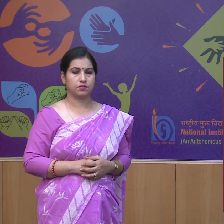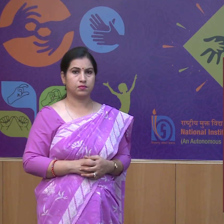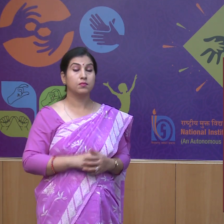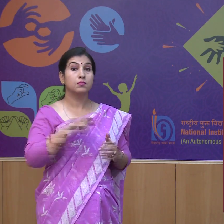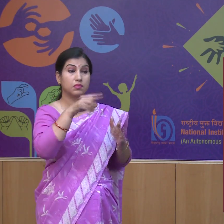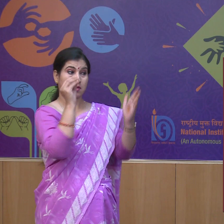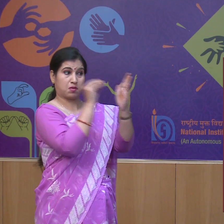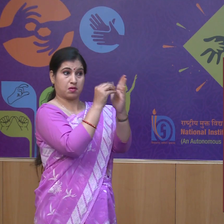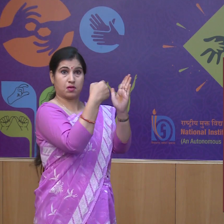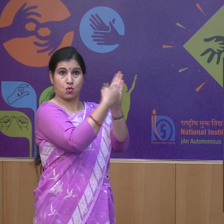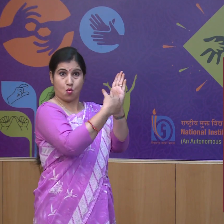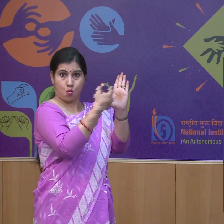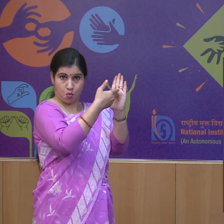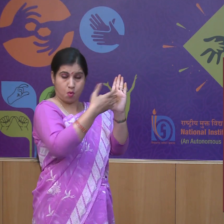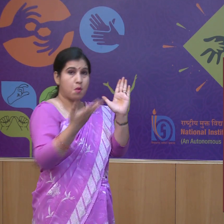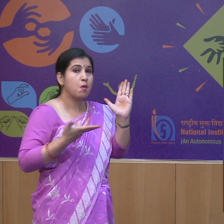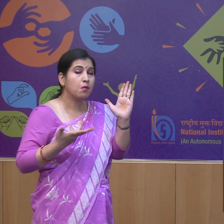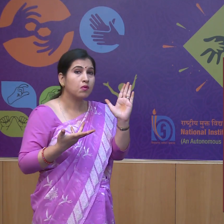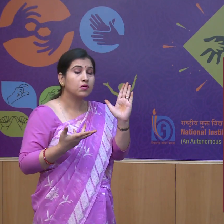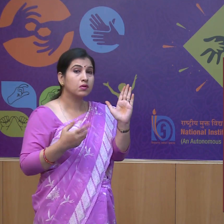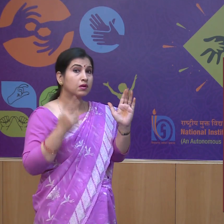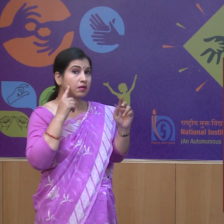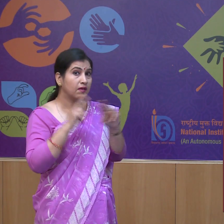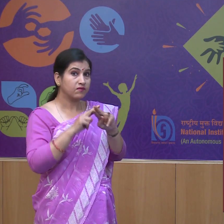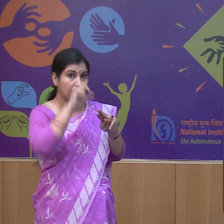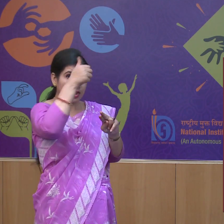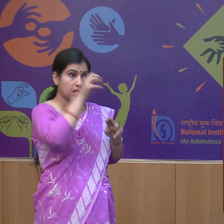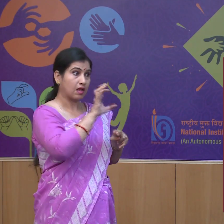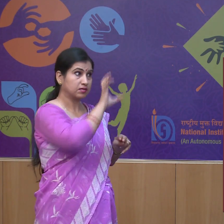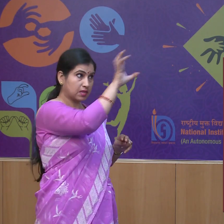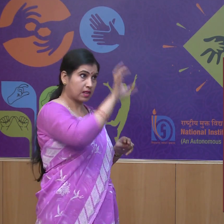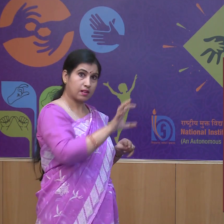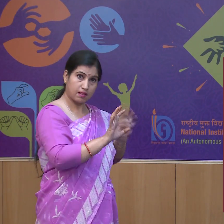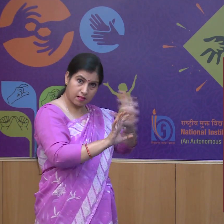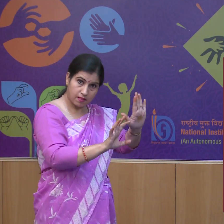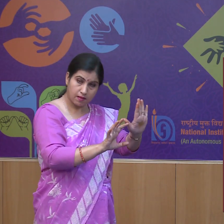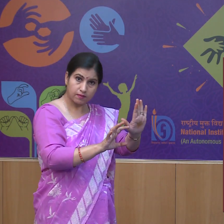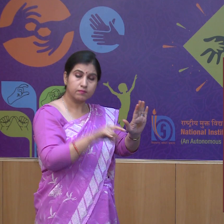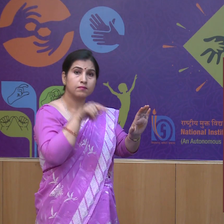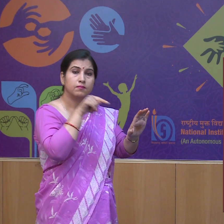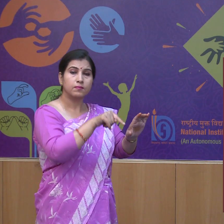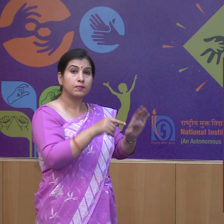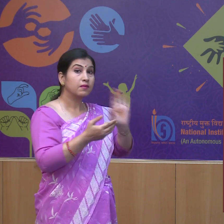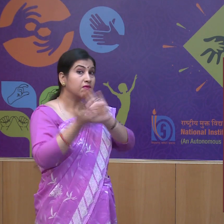According to this policy, those Indian states which were under British